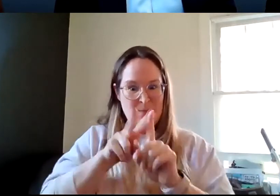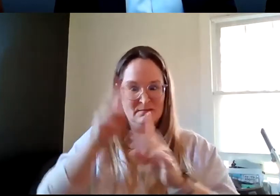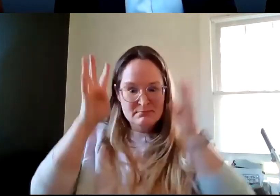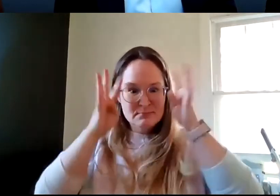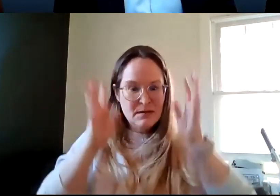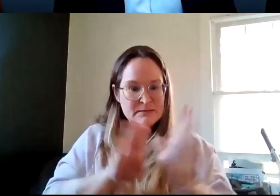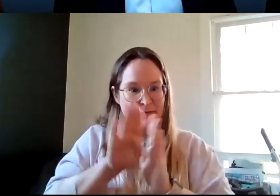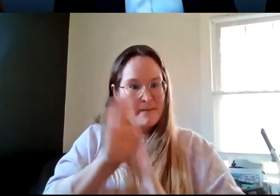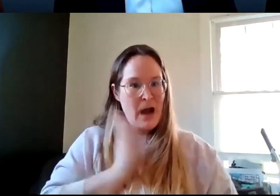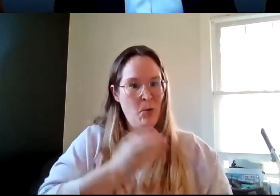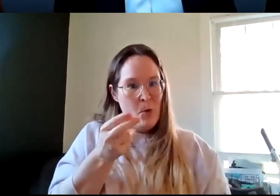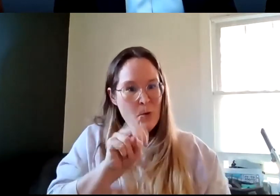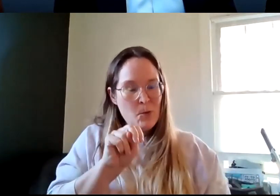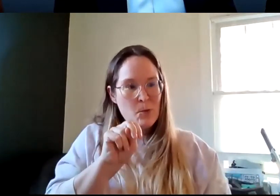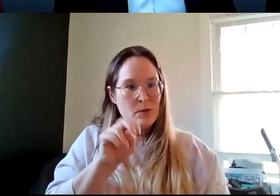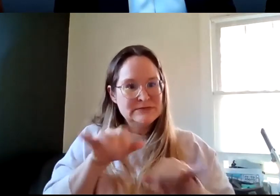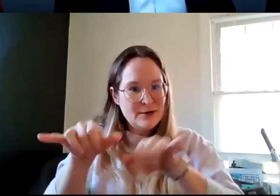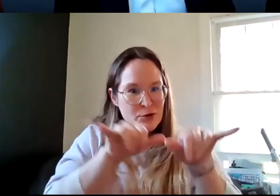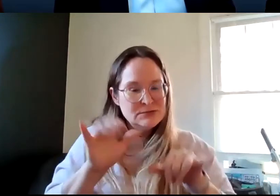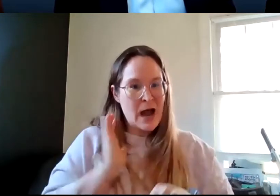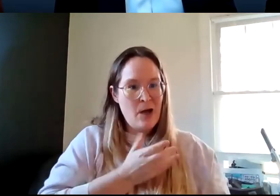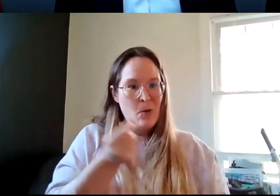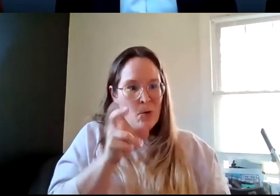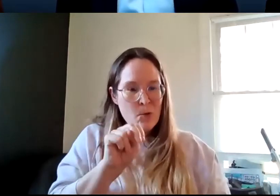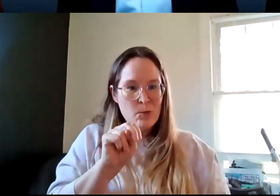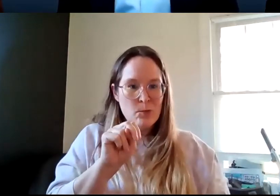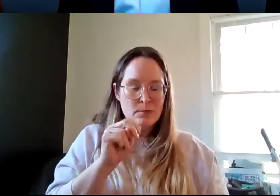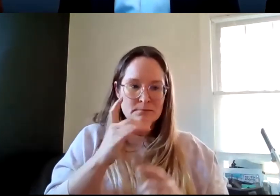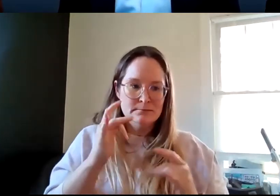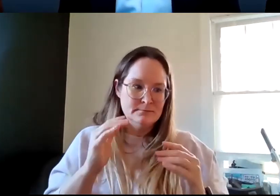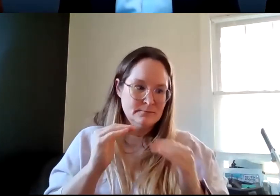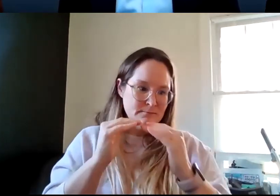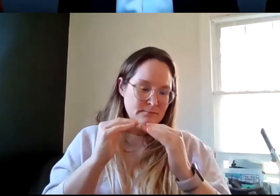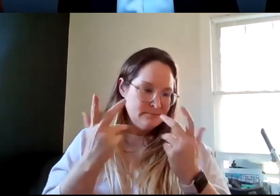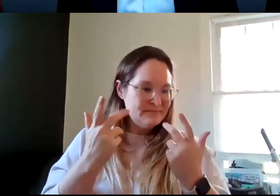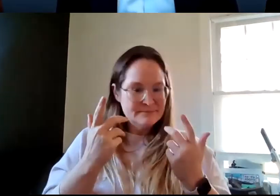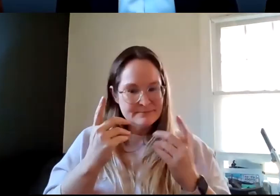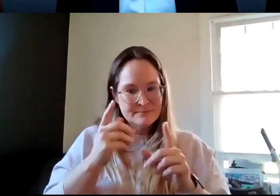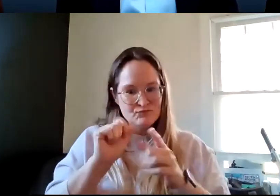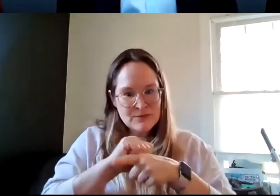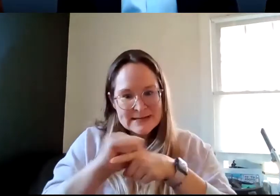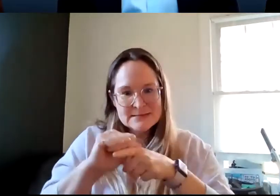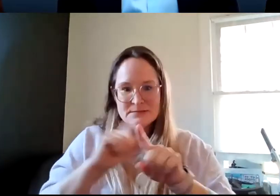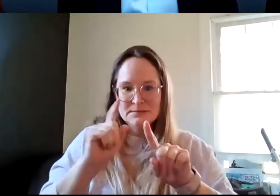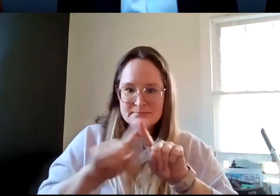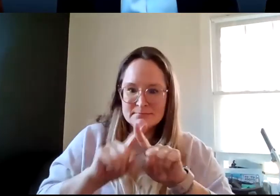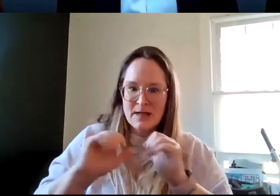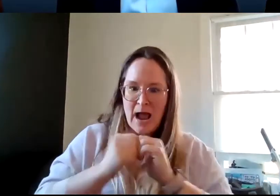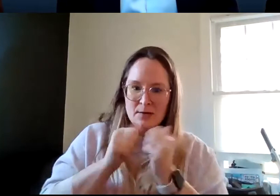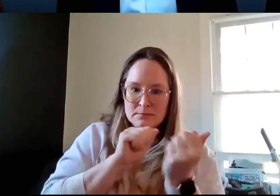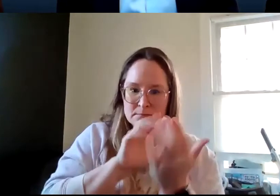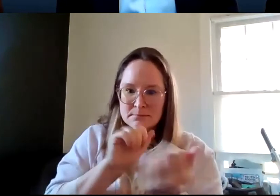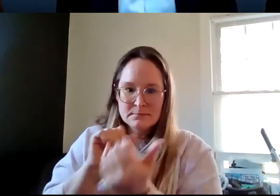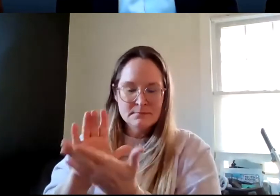out, you know, and we're really trying to, you know, we're in a time now where everybody's being innovative and creative, you know, and